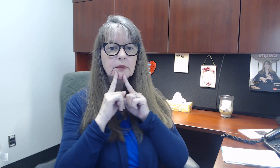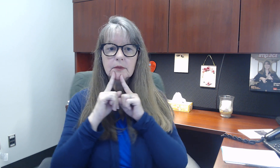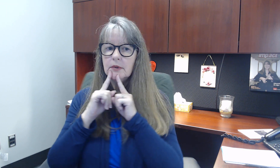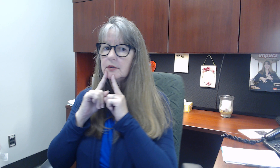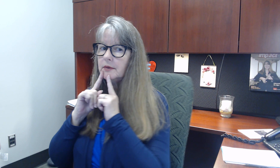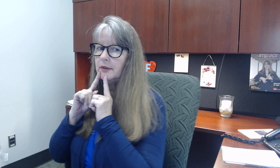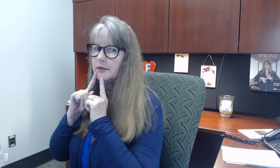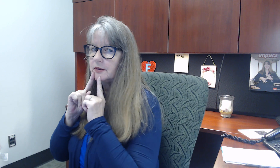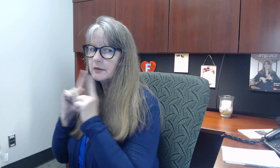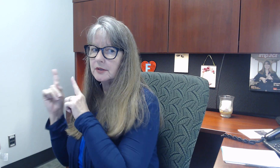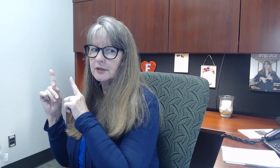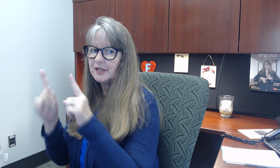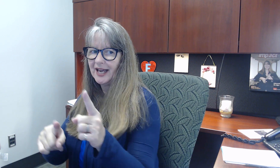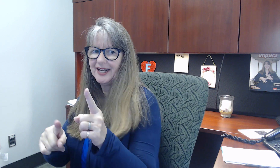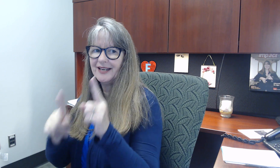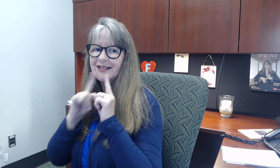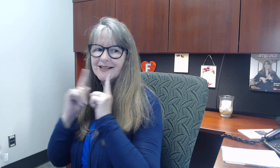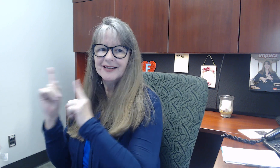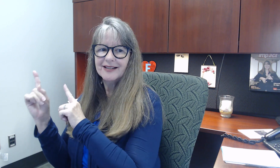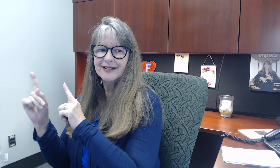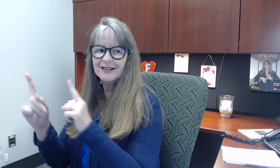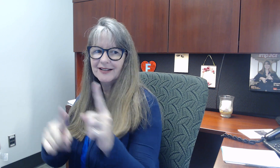get the right side.